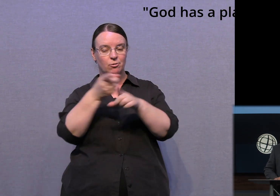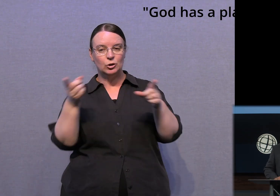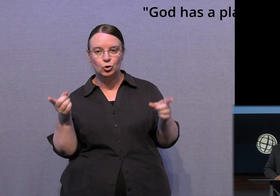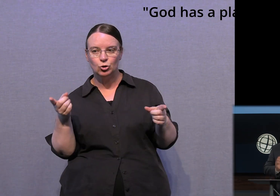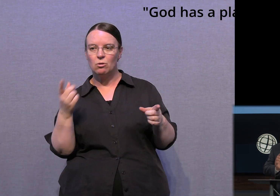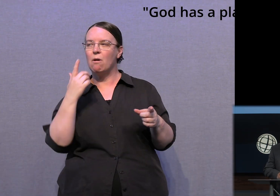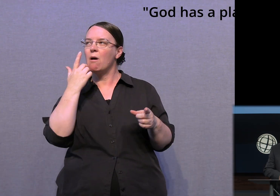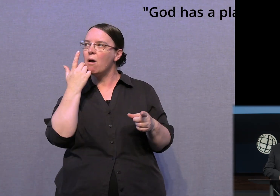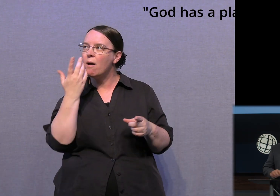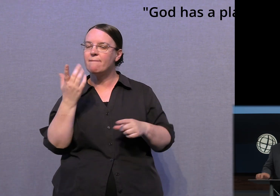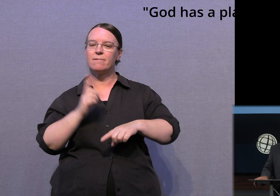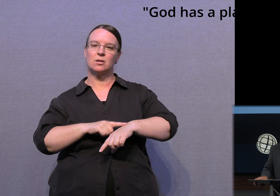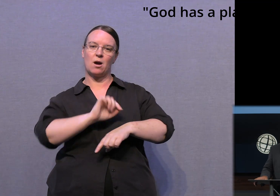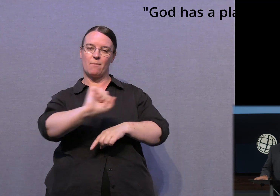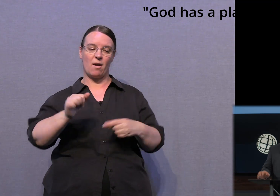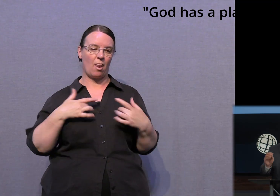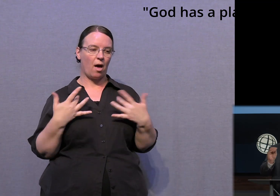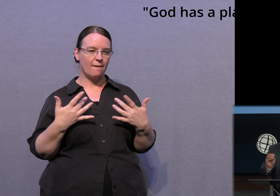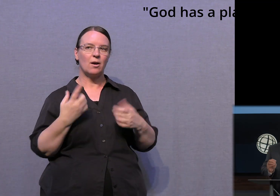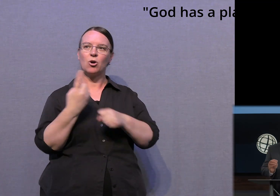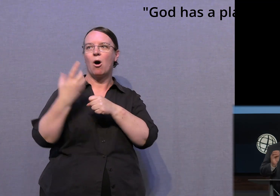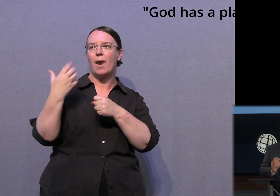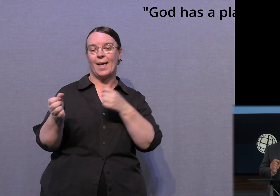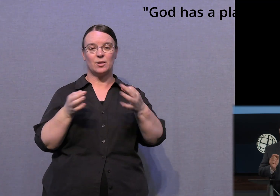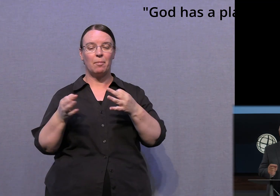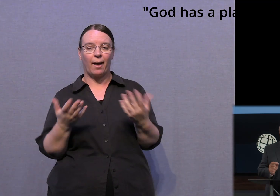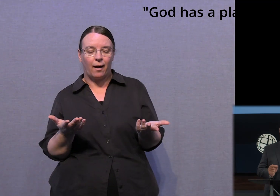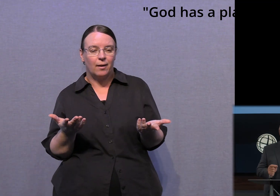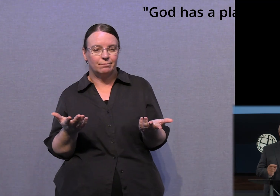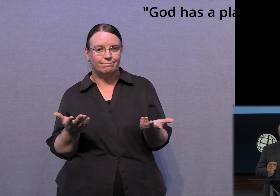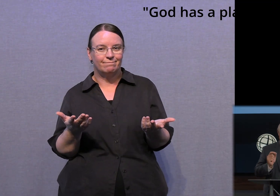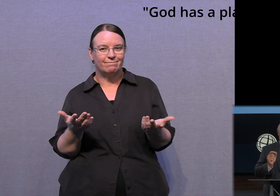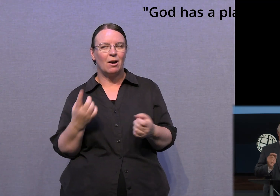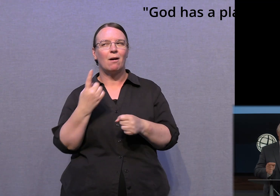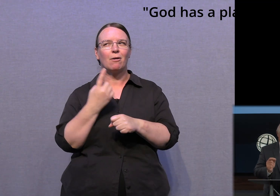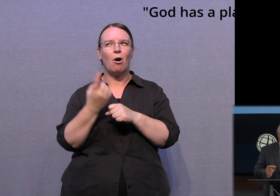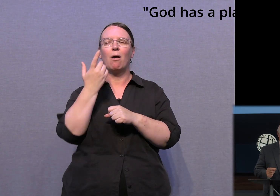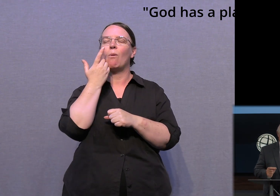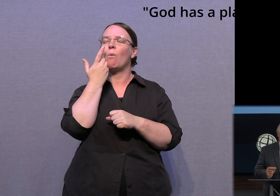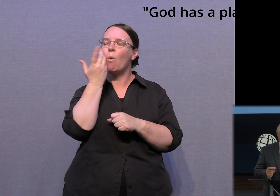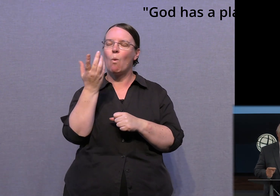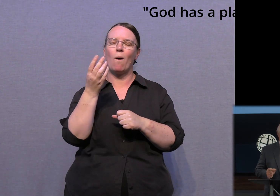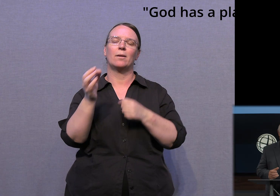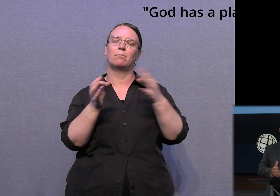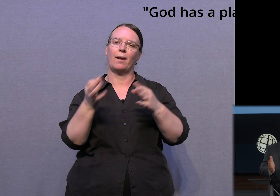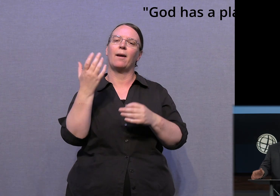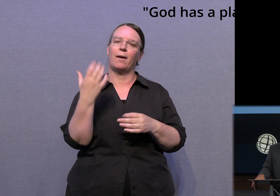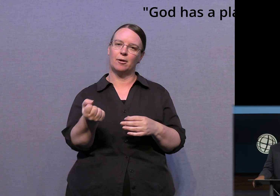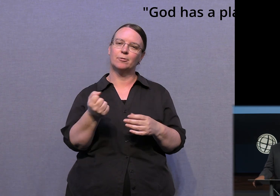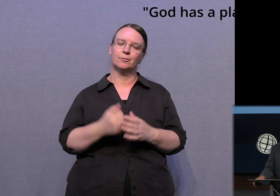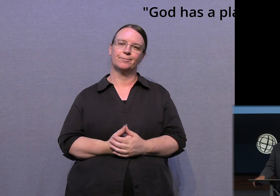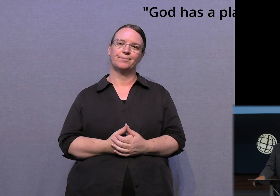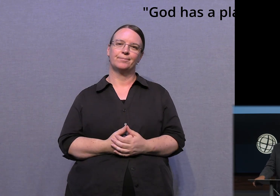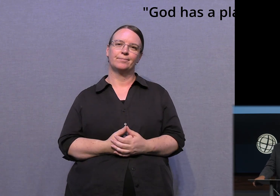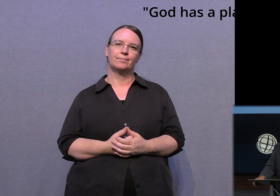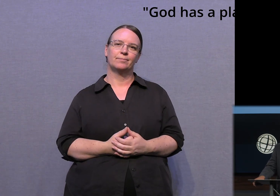circumstance, God has a plan. Remember, God always has a plan. When we look at the